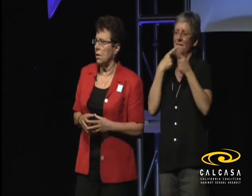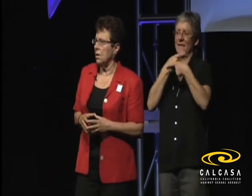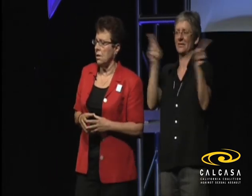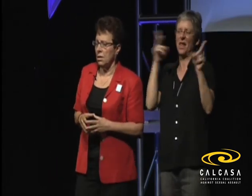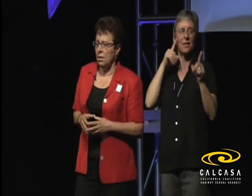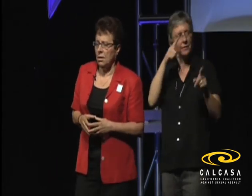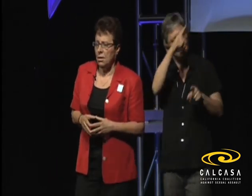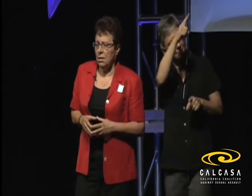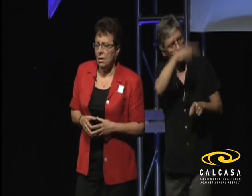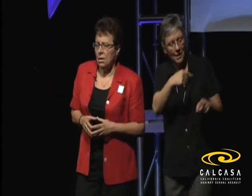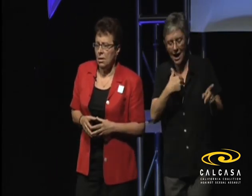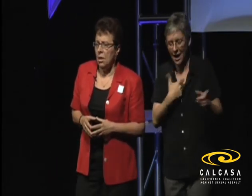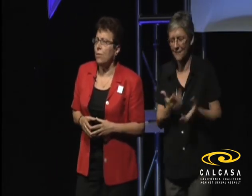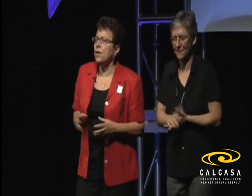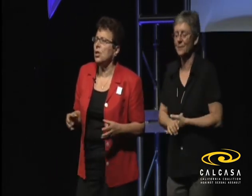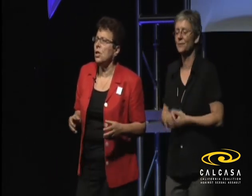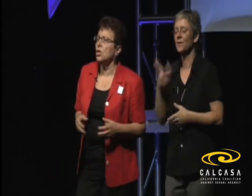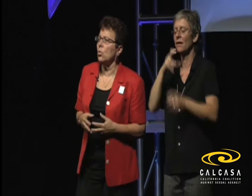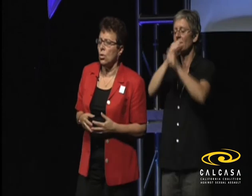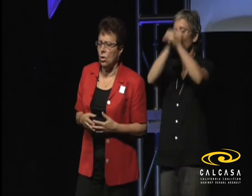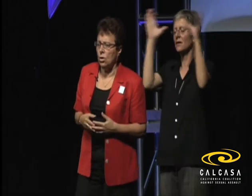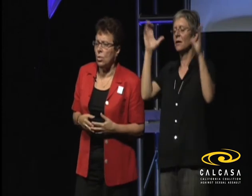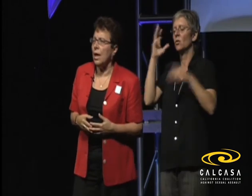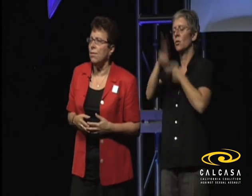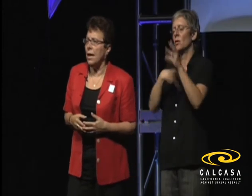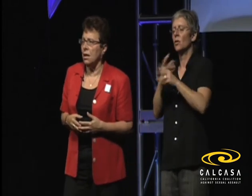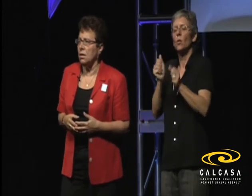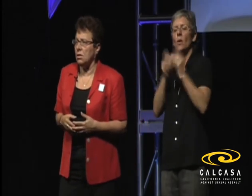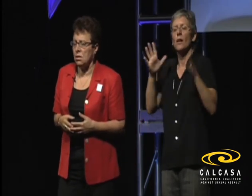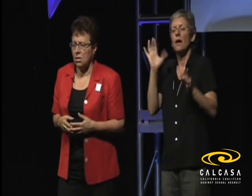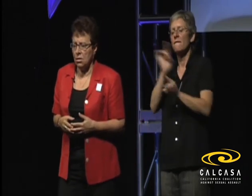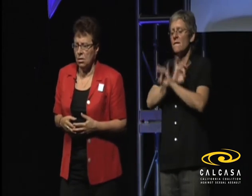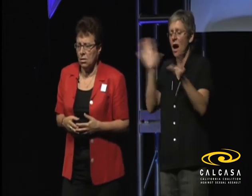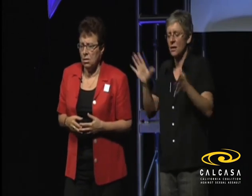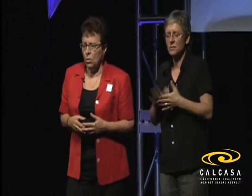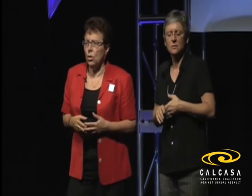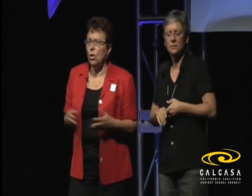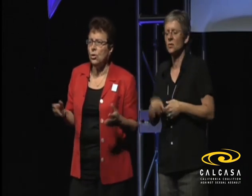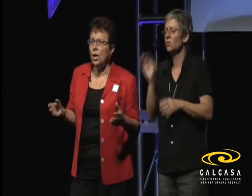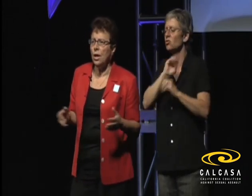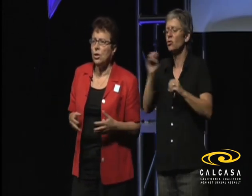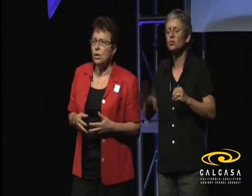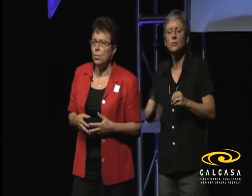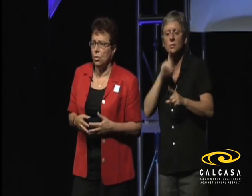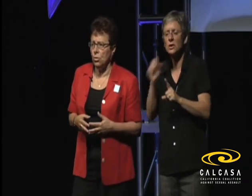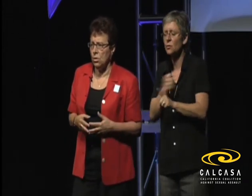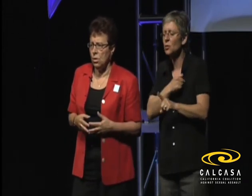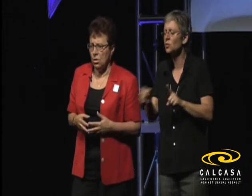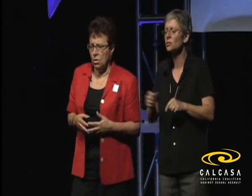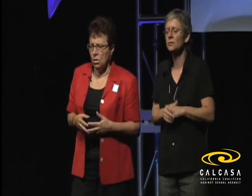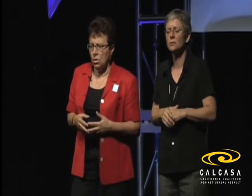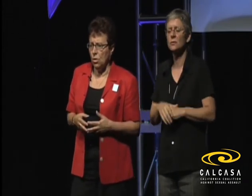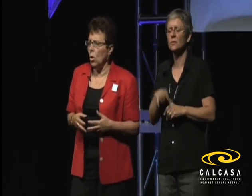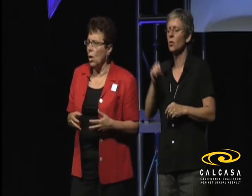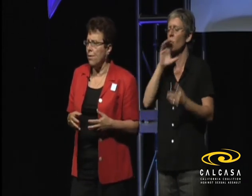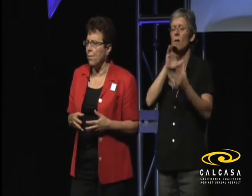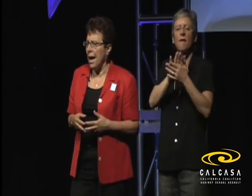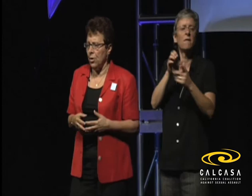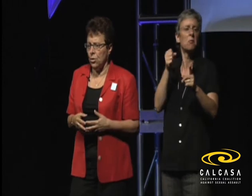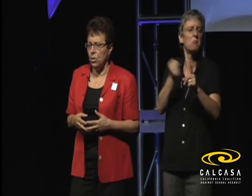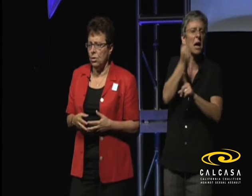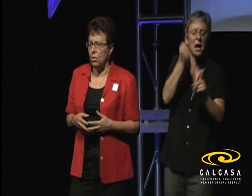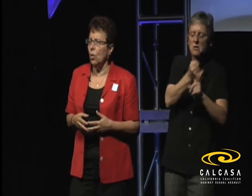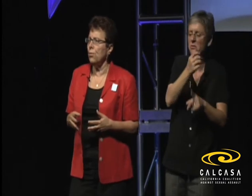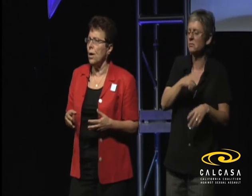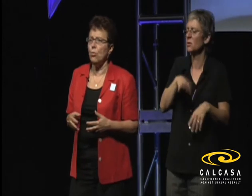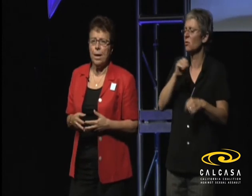screen. Our vision is a world without violence, where no child is abused, no wife